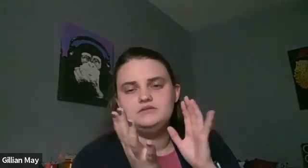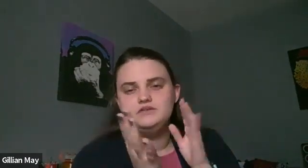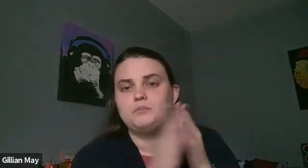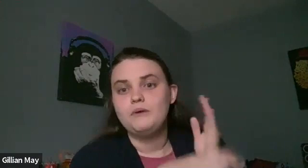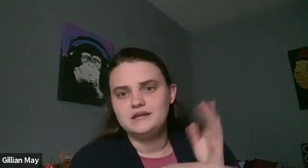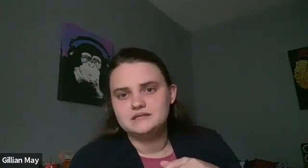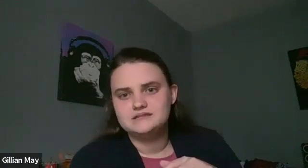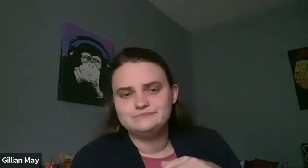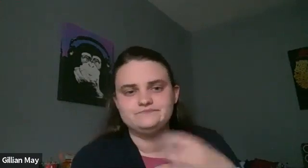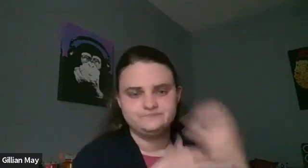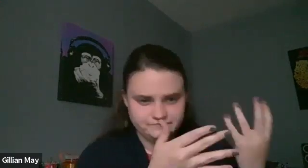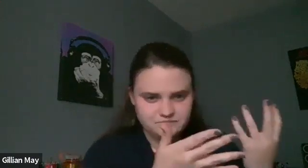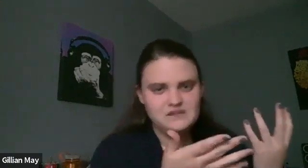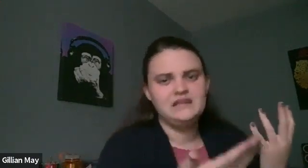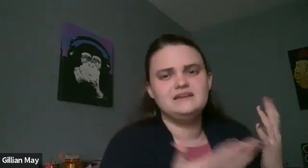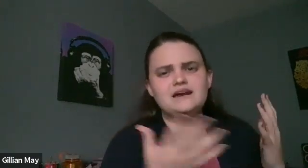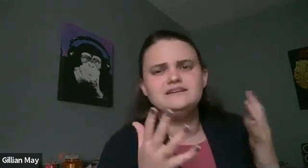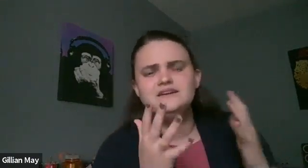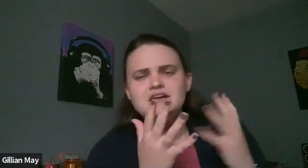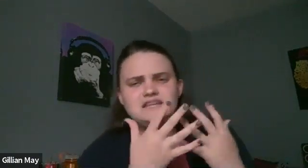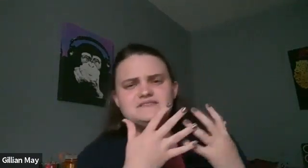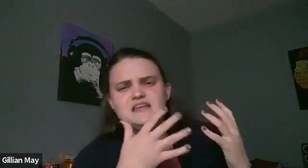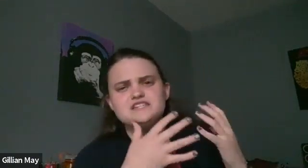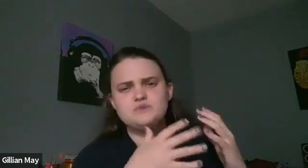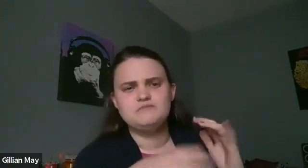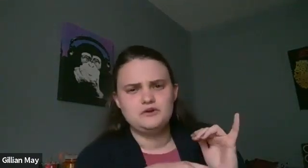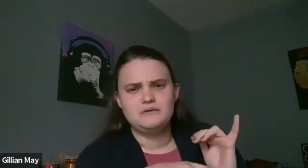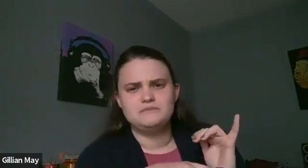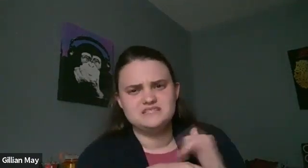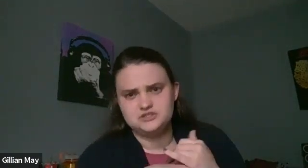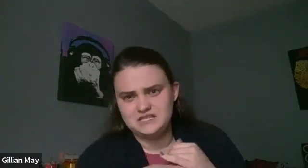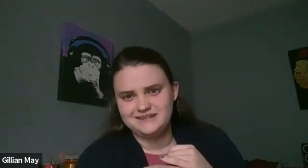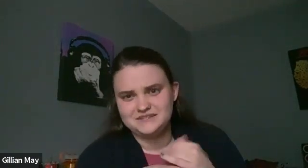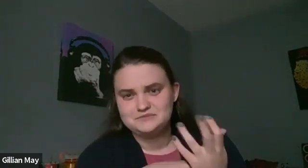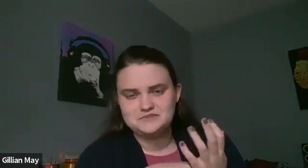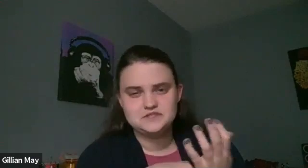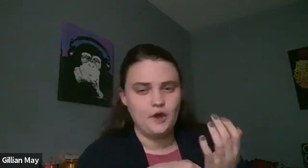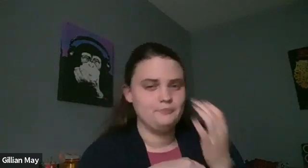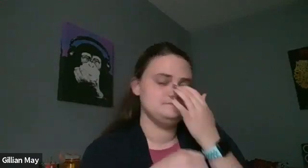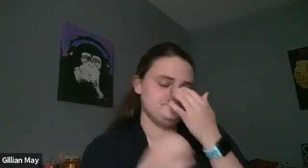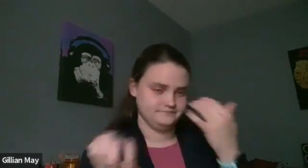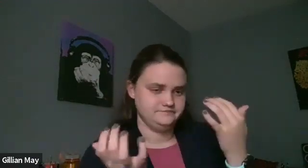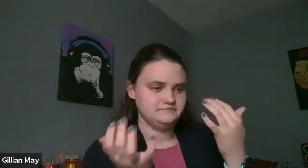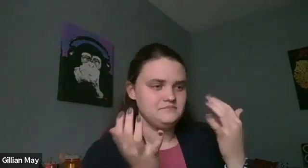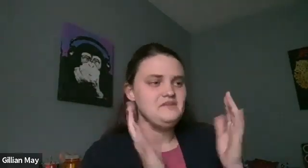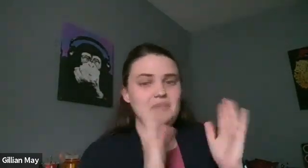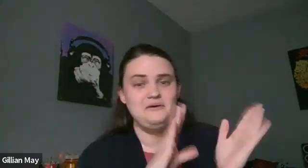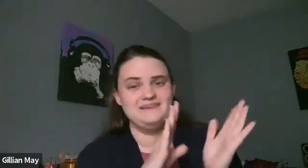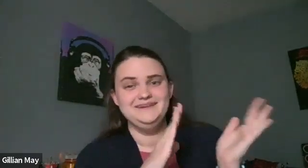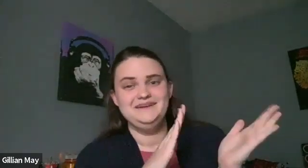your point is. And it kind of leaves less room for misunderstandings. So, okay.